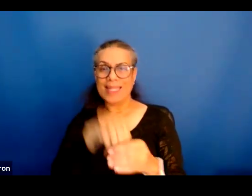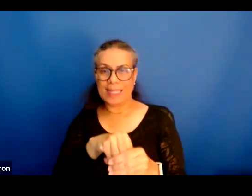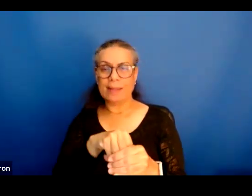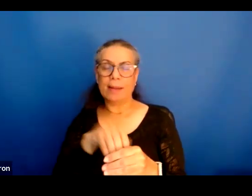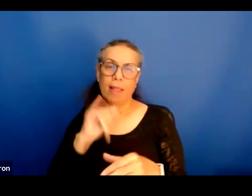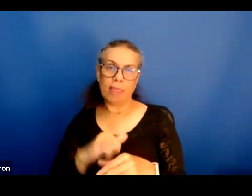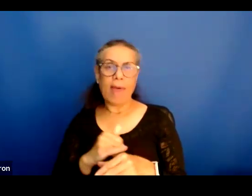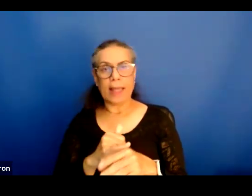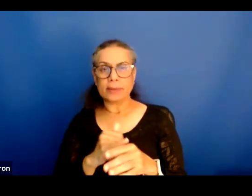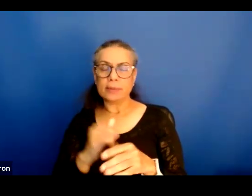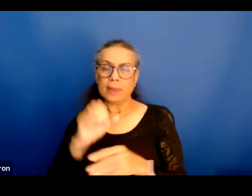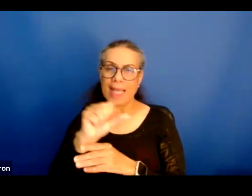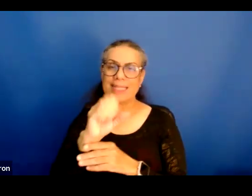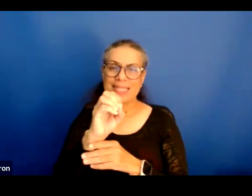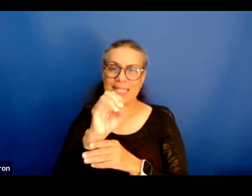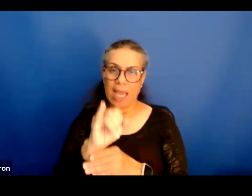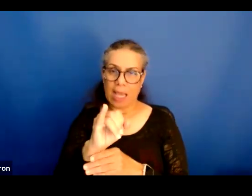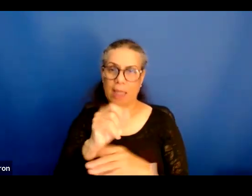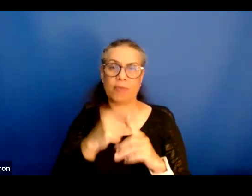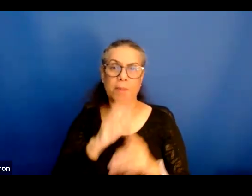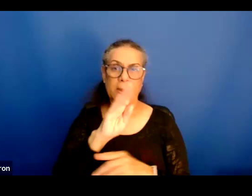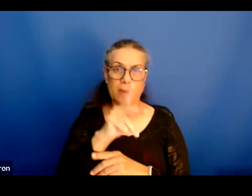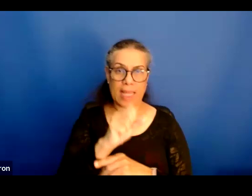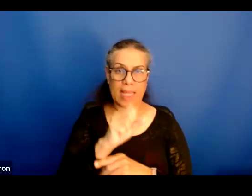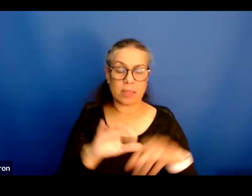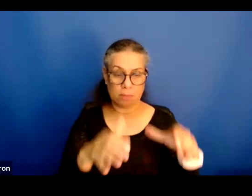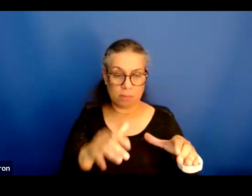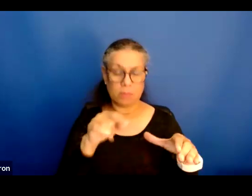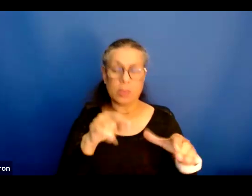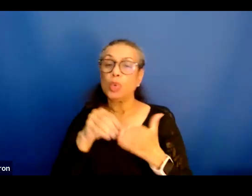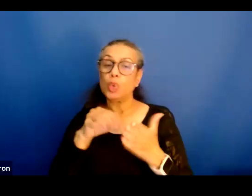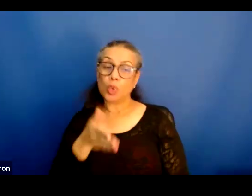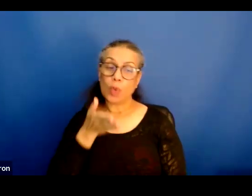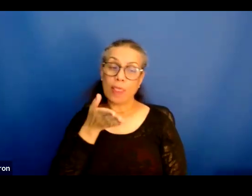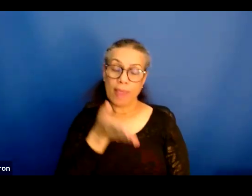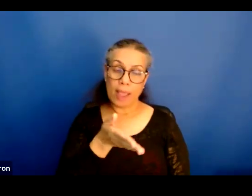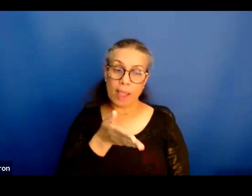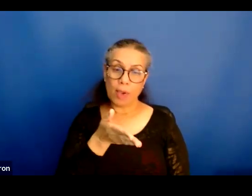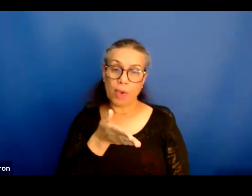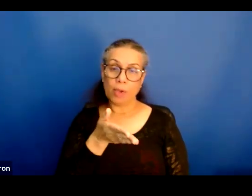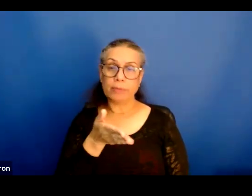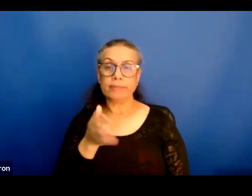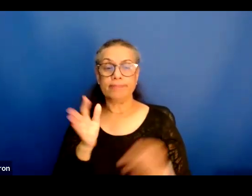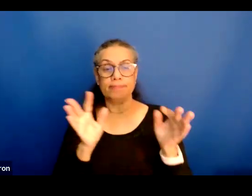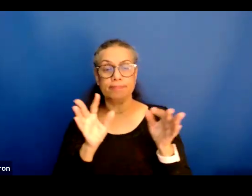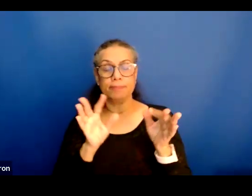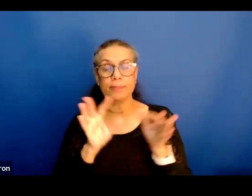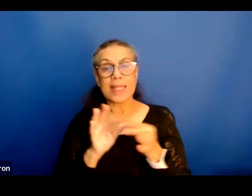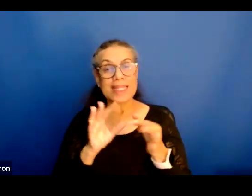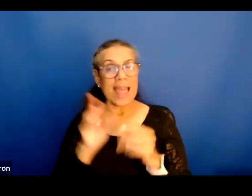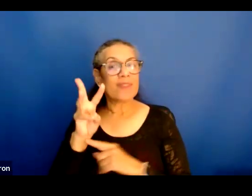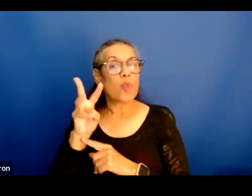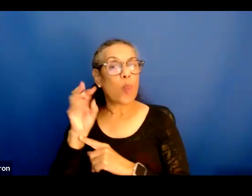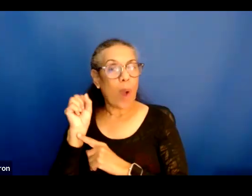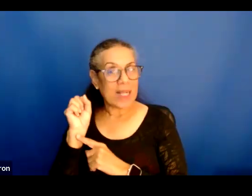that setting. The students in that setting, the narrative is or was